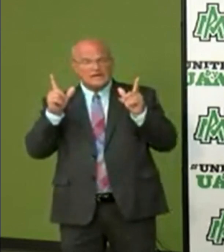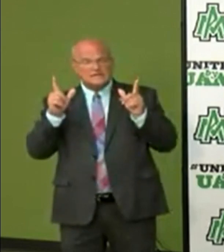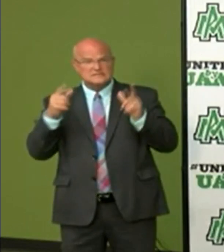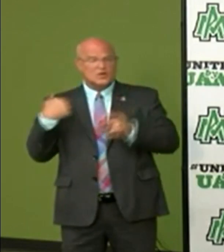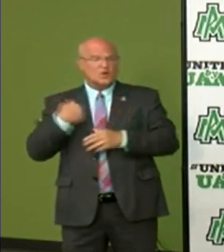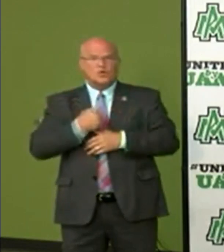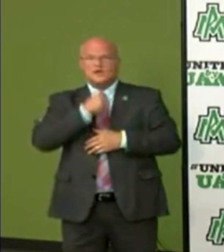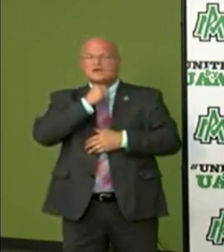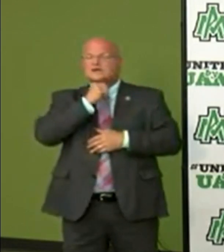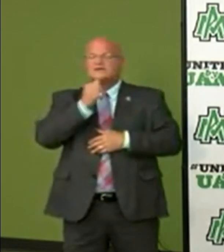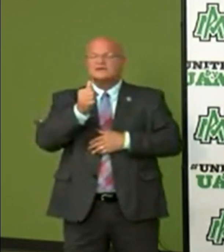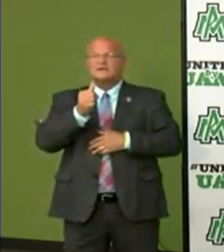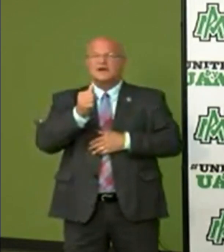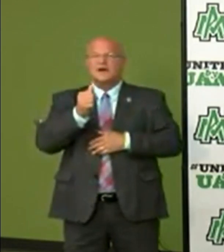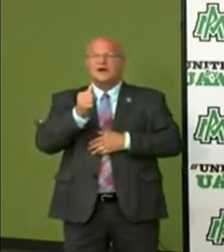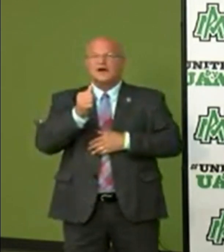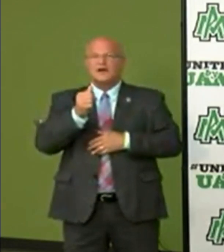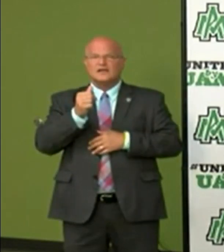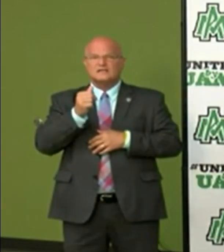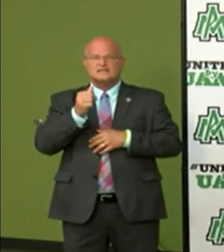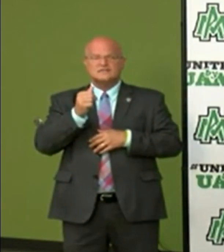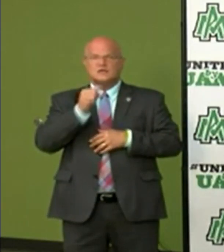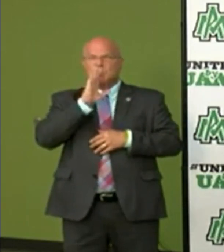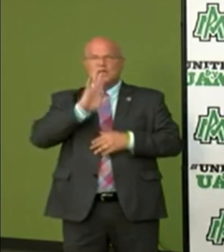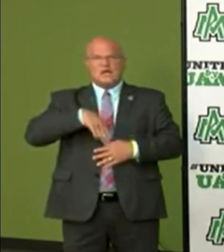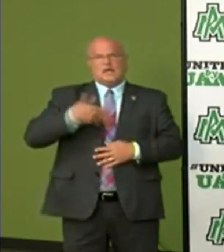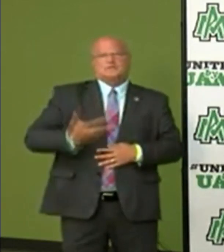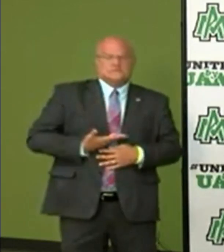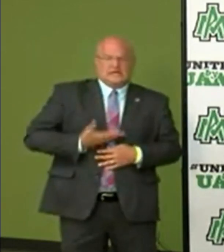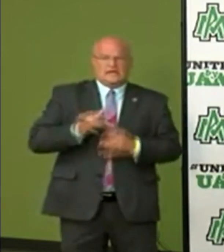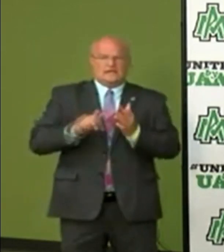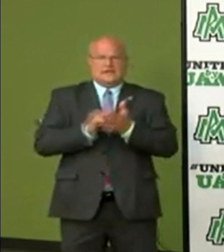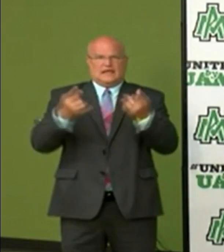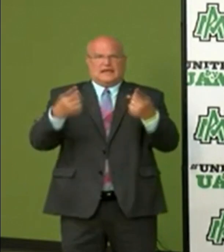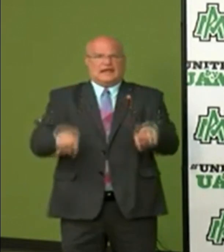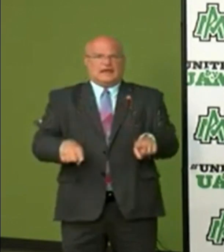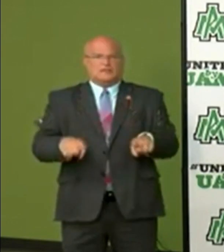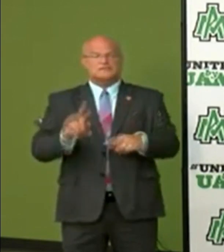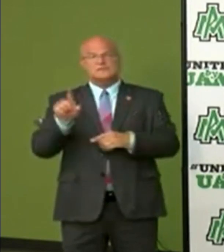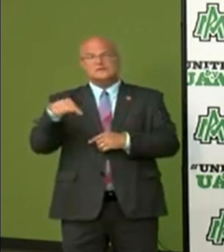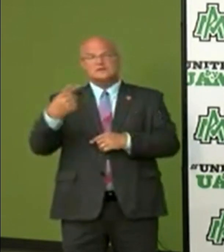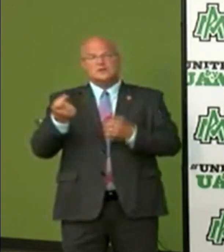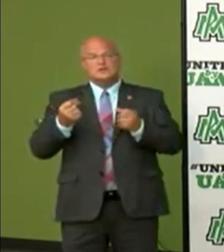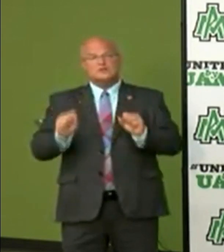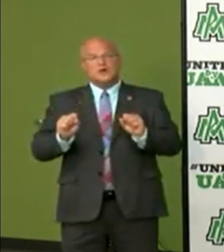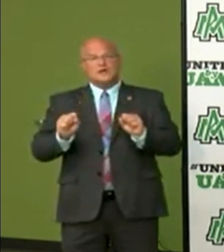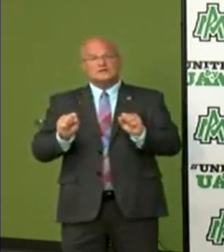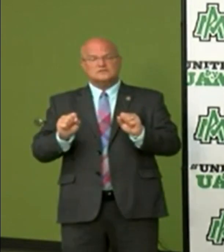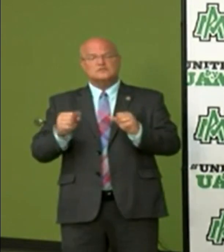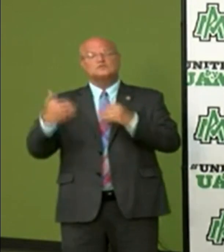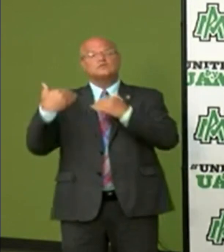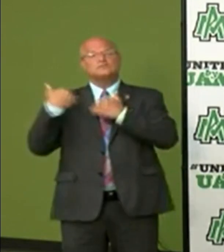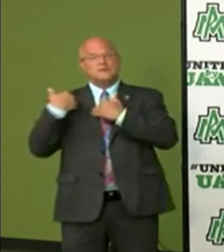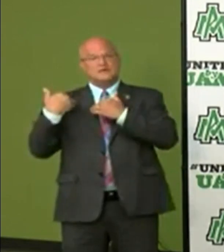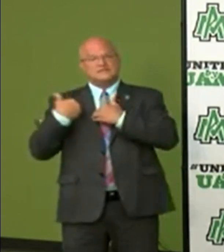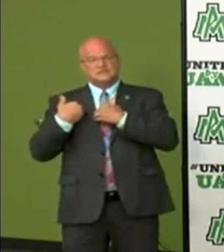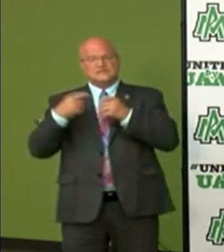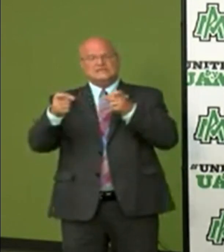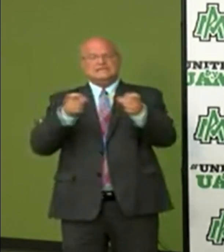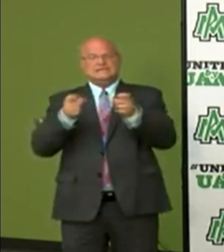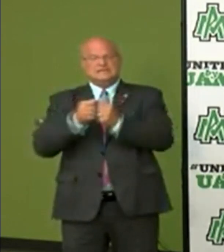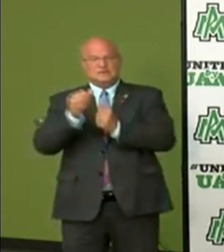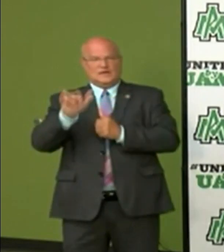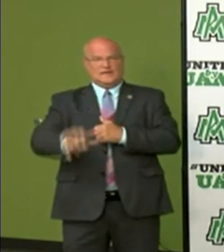We're not going to get bent out of shape when that happens. It's just a matter of trying to responsibly deal with that,